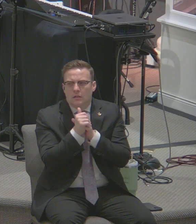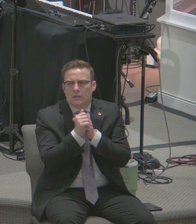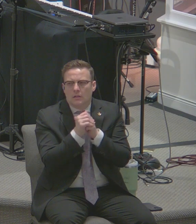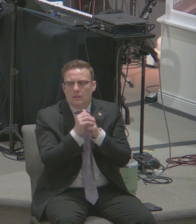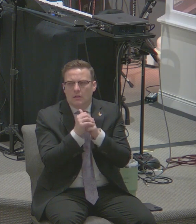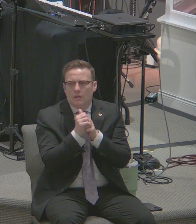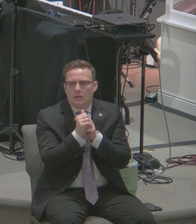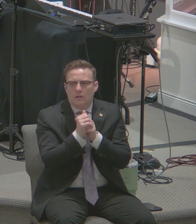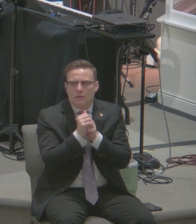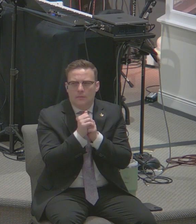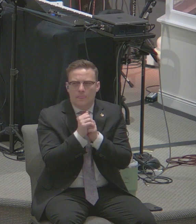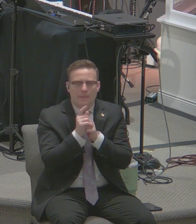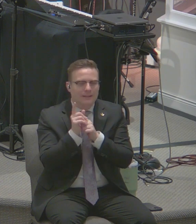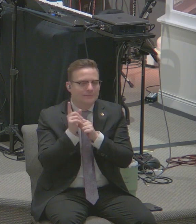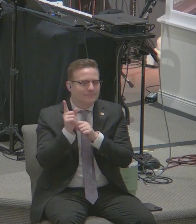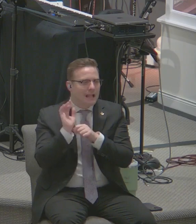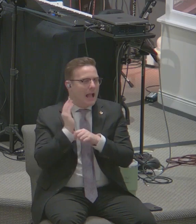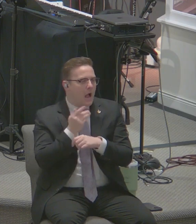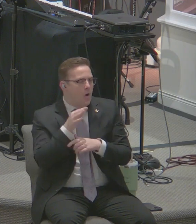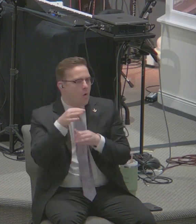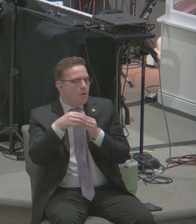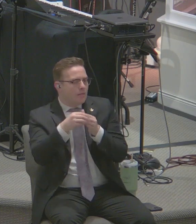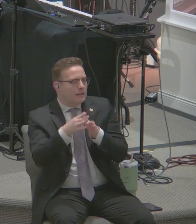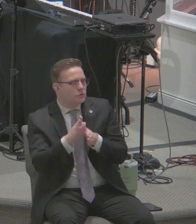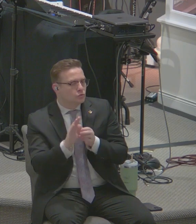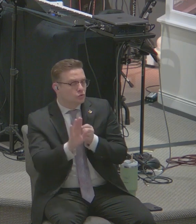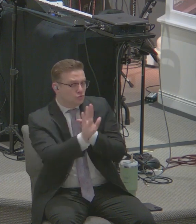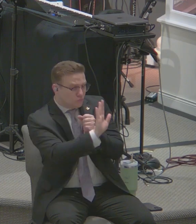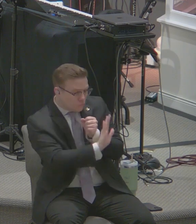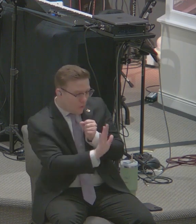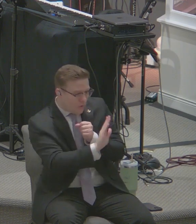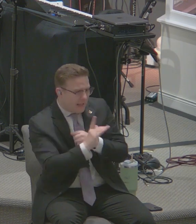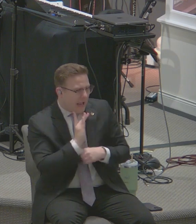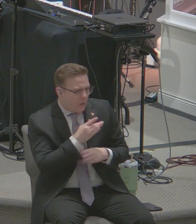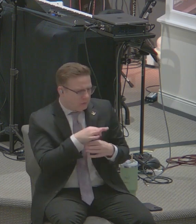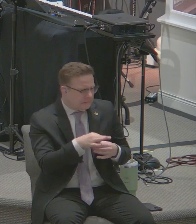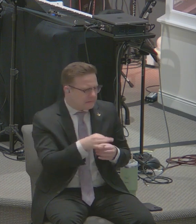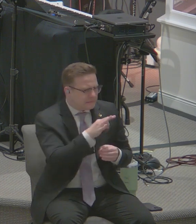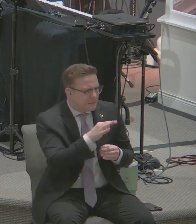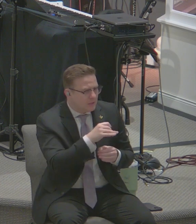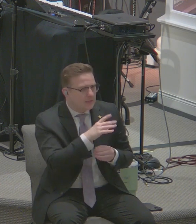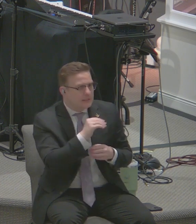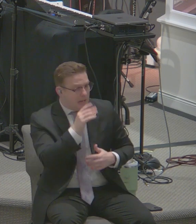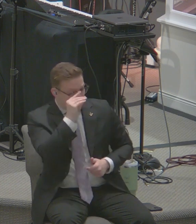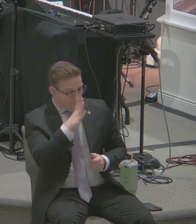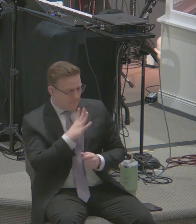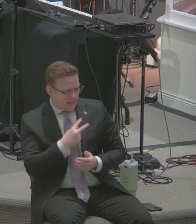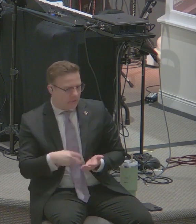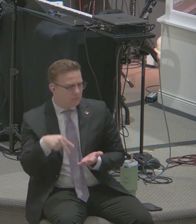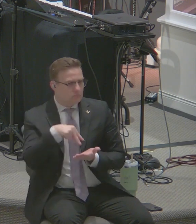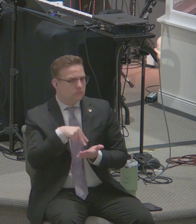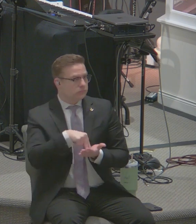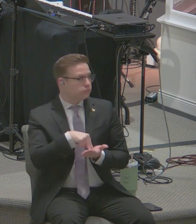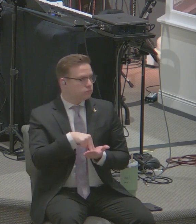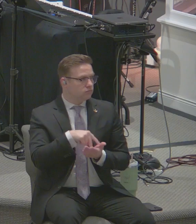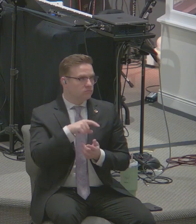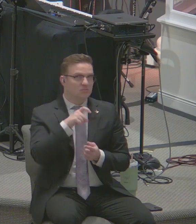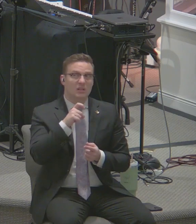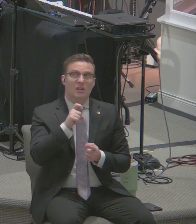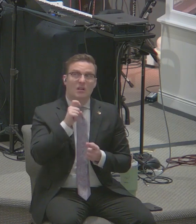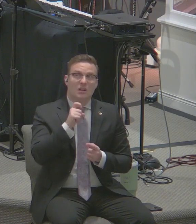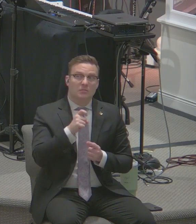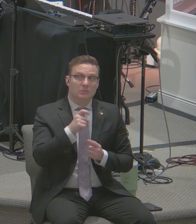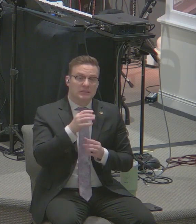Guarding our spiritual welfare as men who will have to render an account of